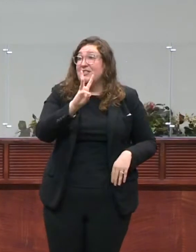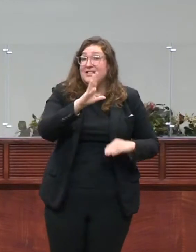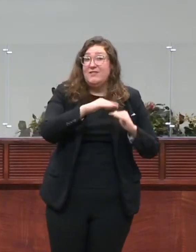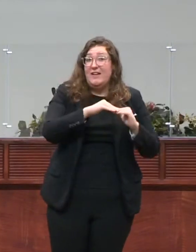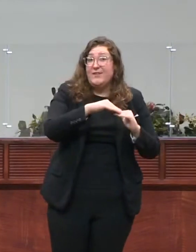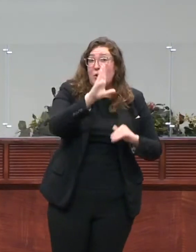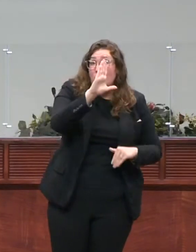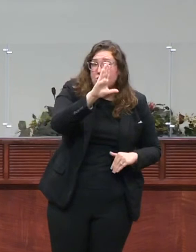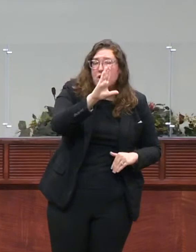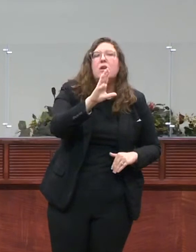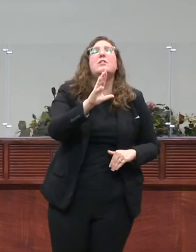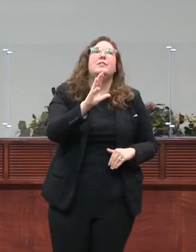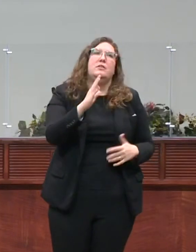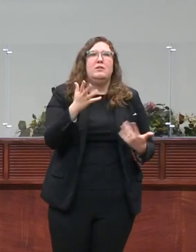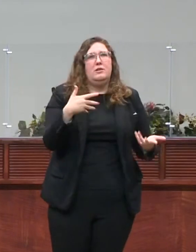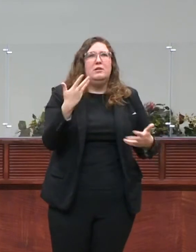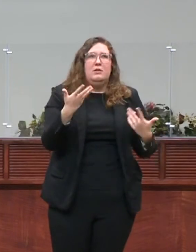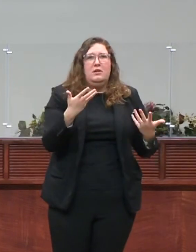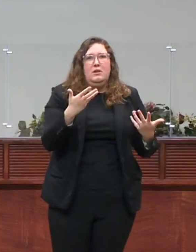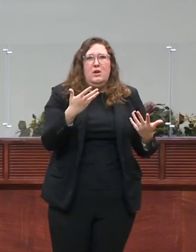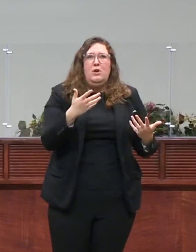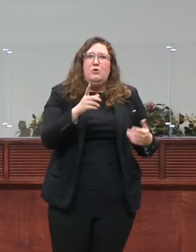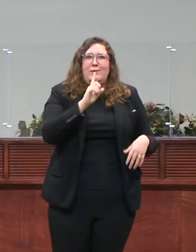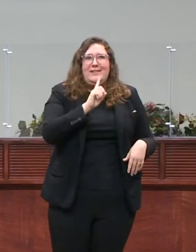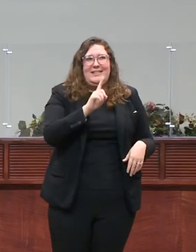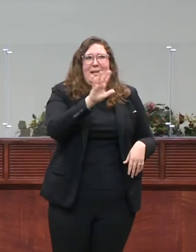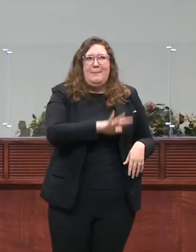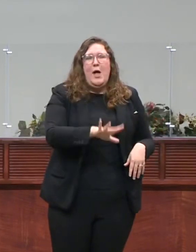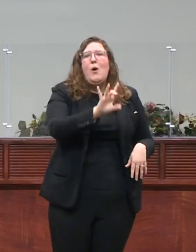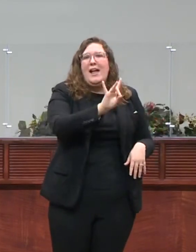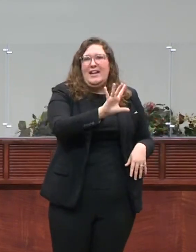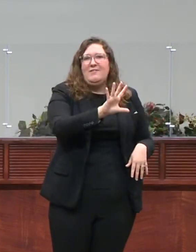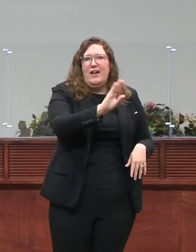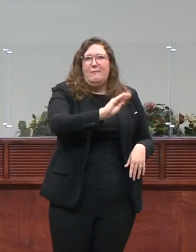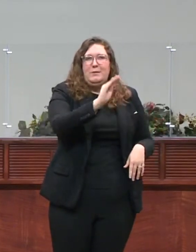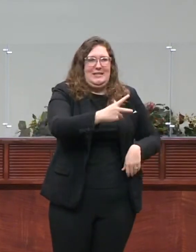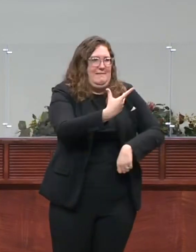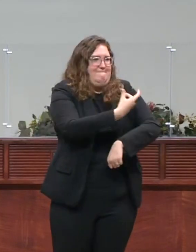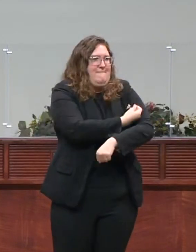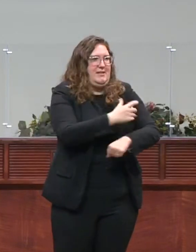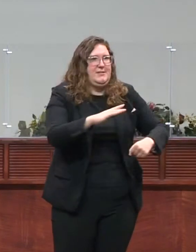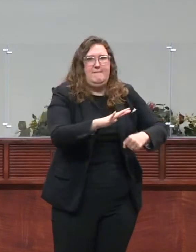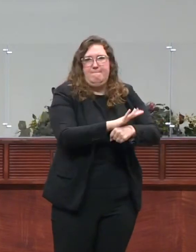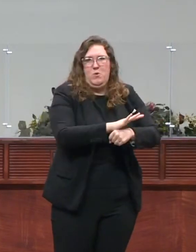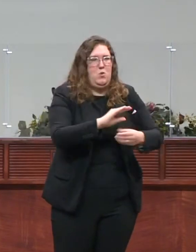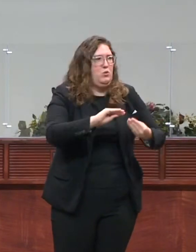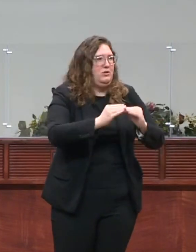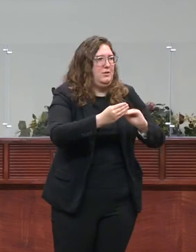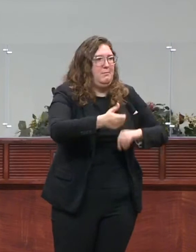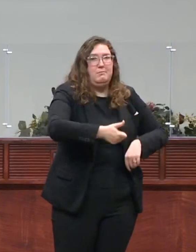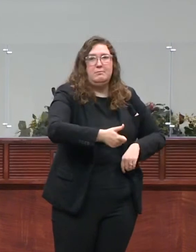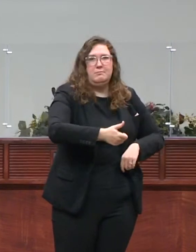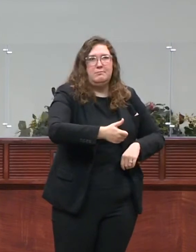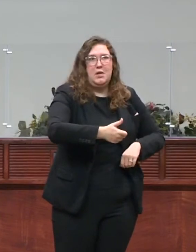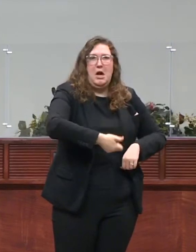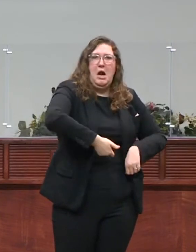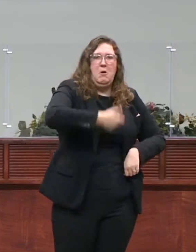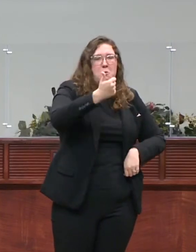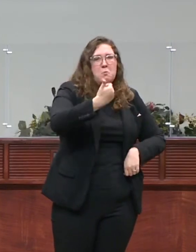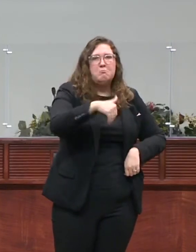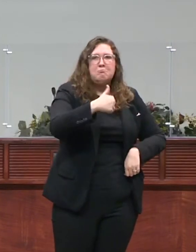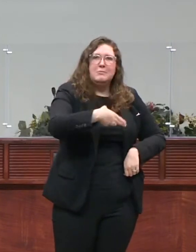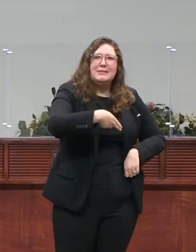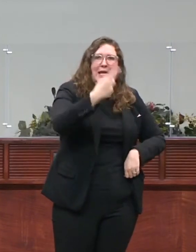we are basically technically an 85% vaccination rate, which is the highest among all age groups in our